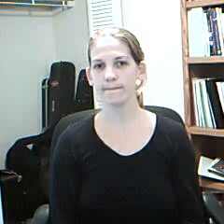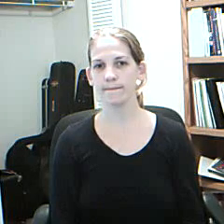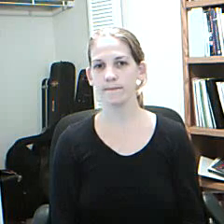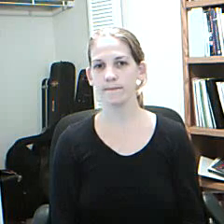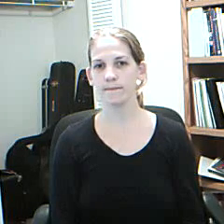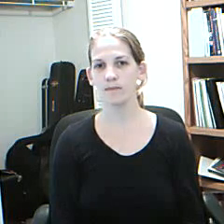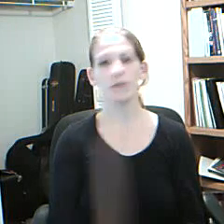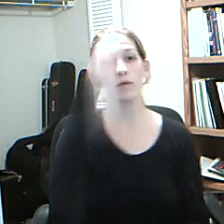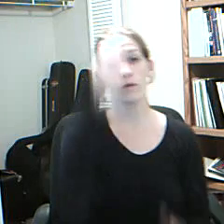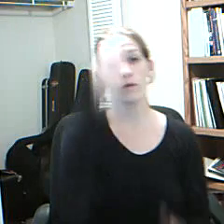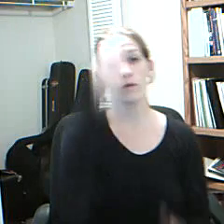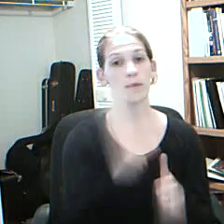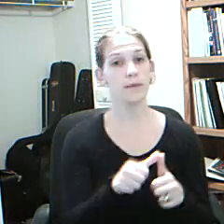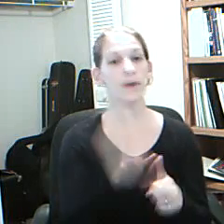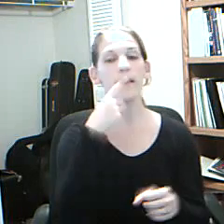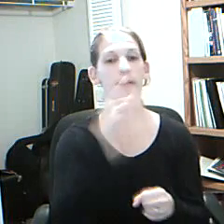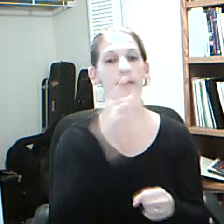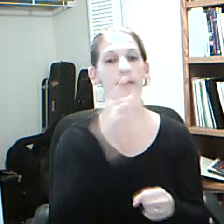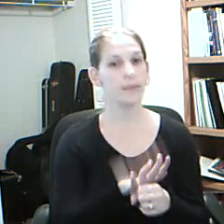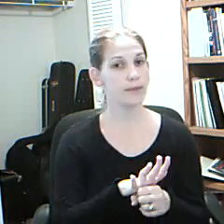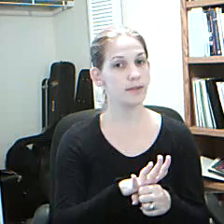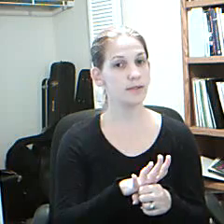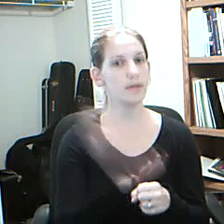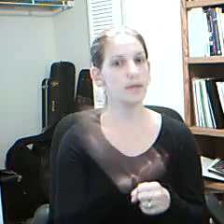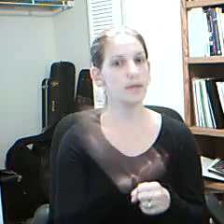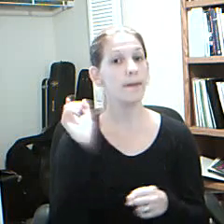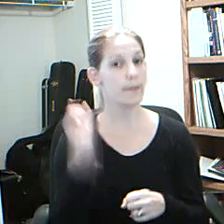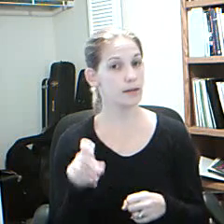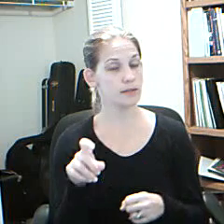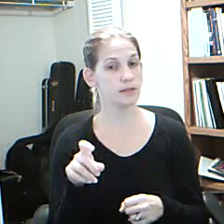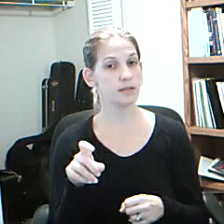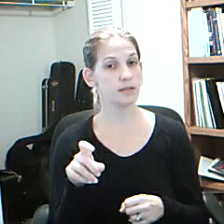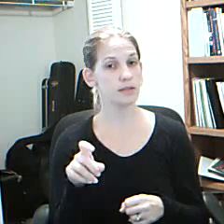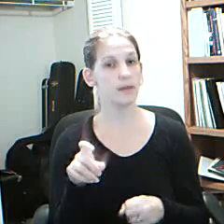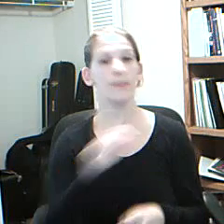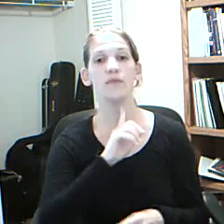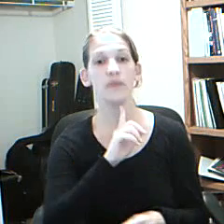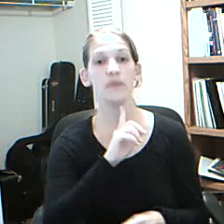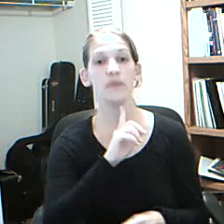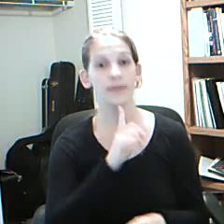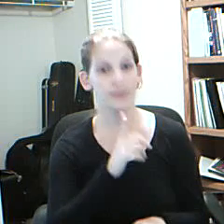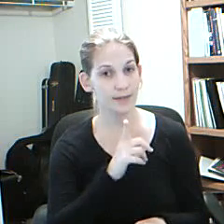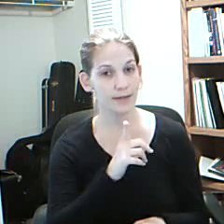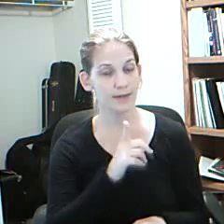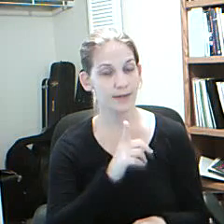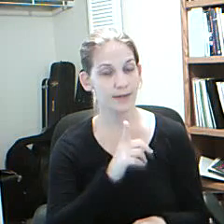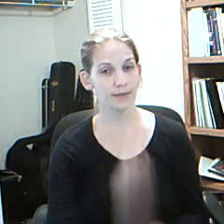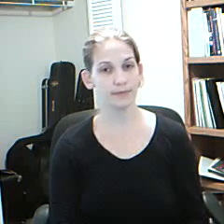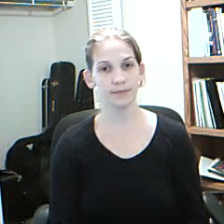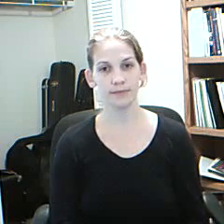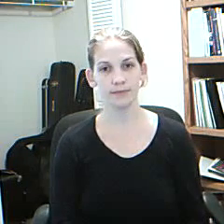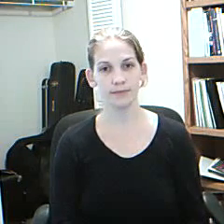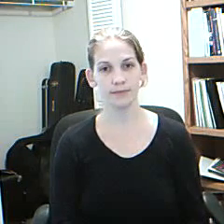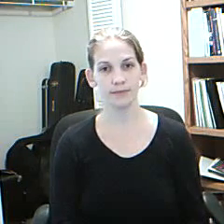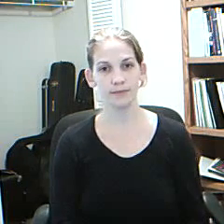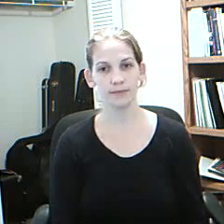okay? I'll give you an example. I can't remember if I heard this on a podcast or I was reading it or